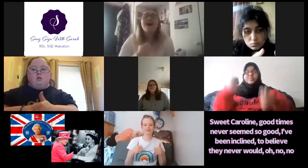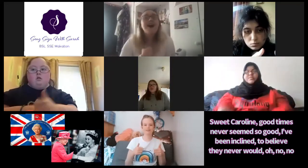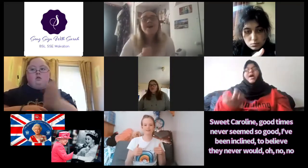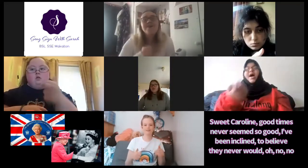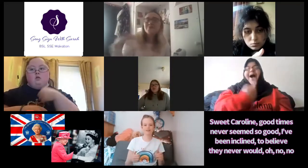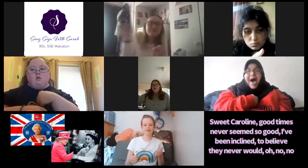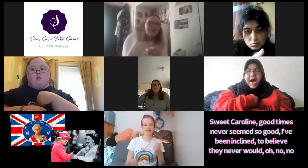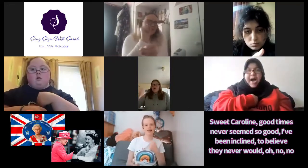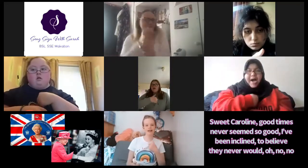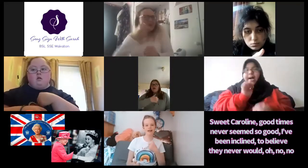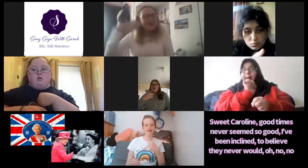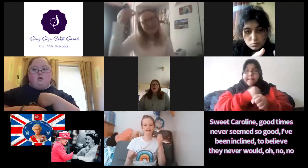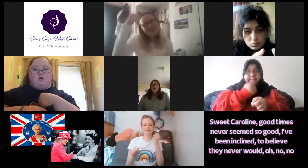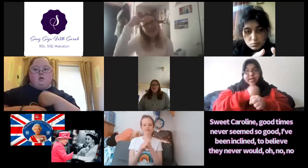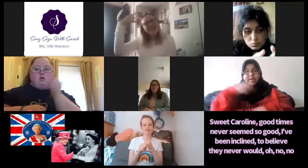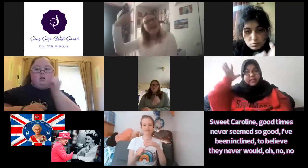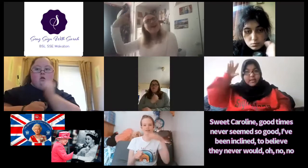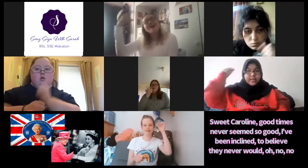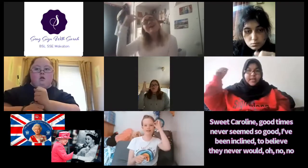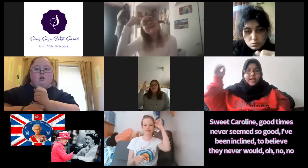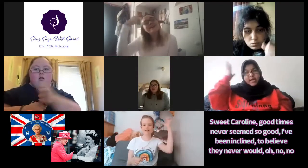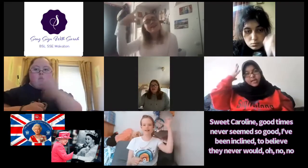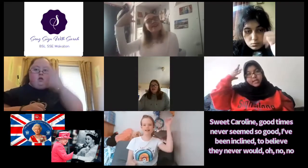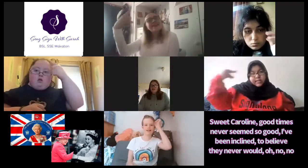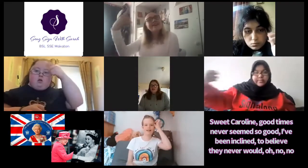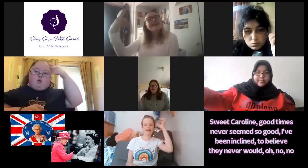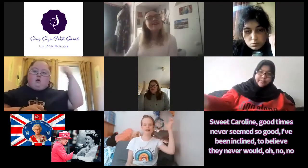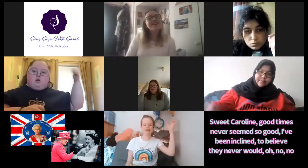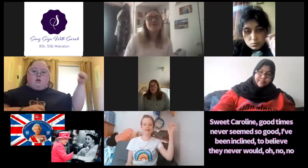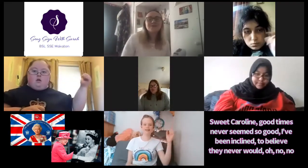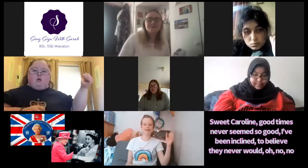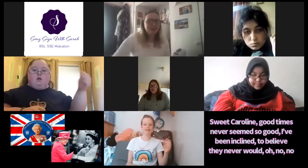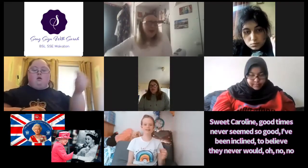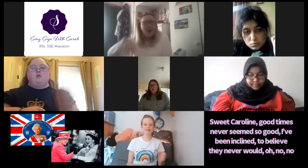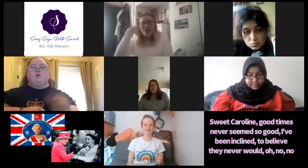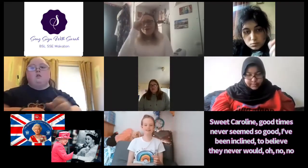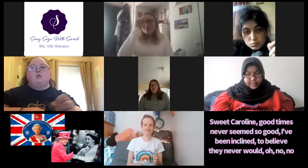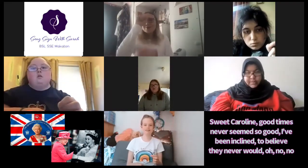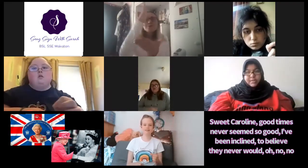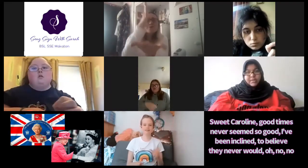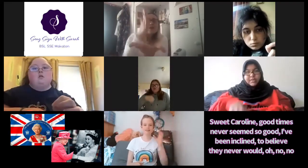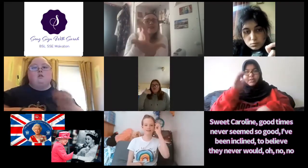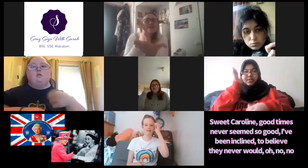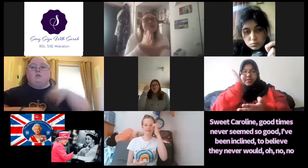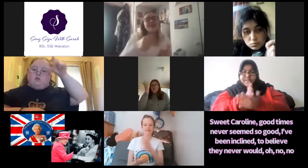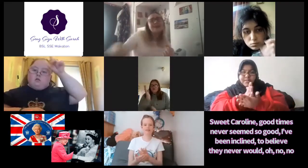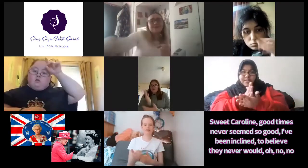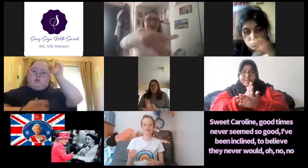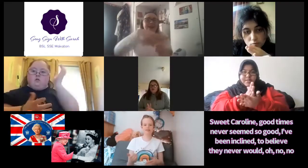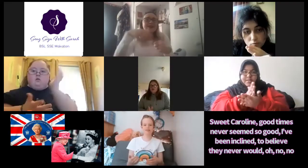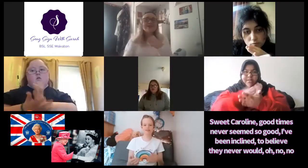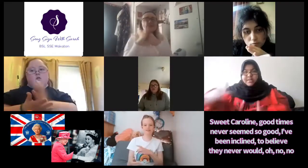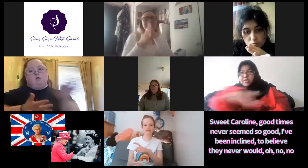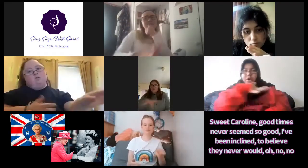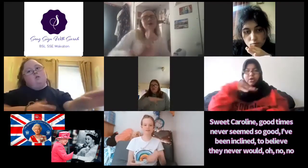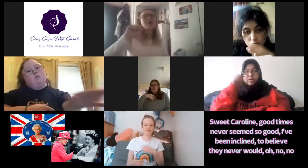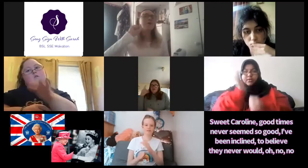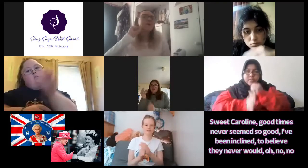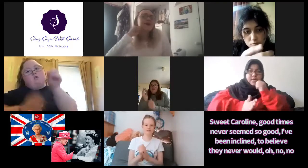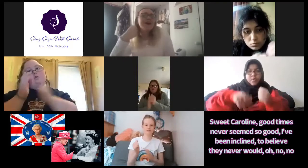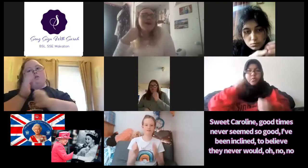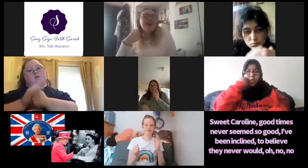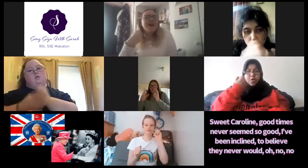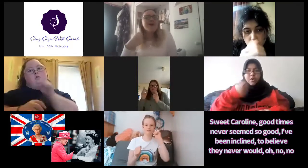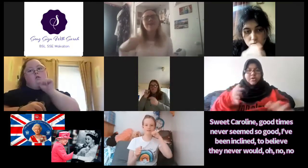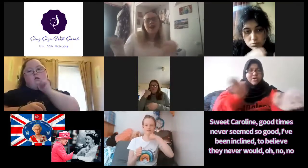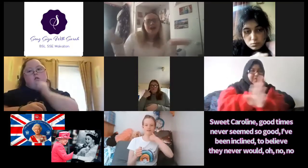I won't fly To believe they never